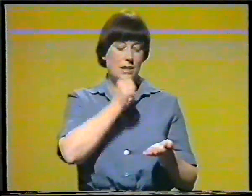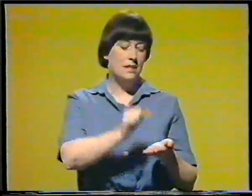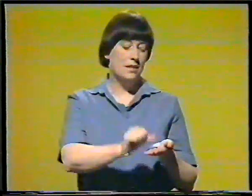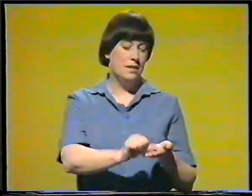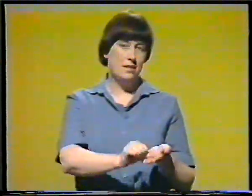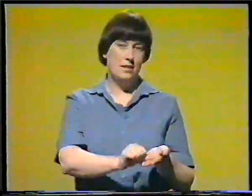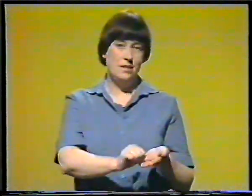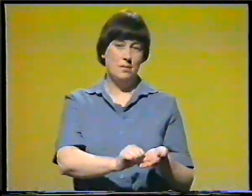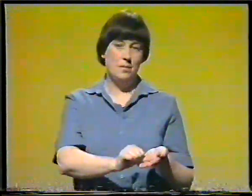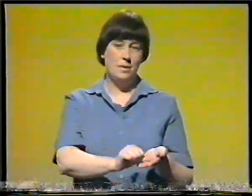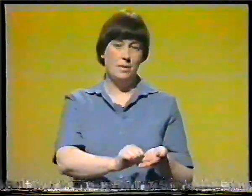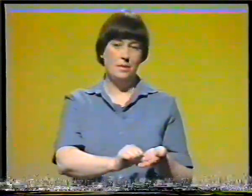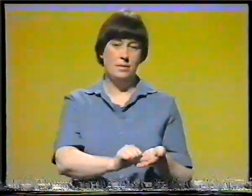Letter, stamp.